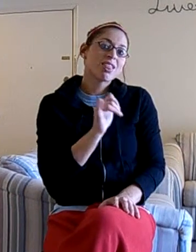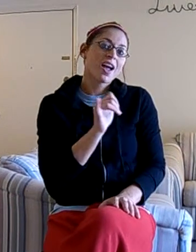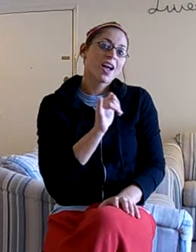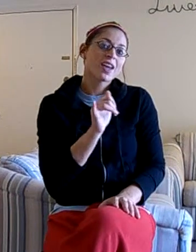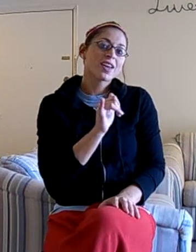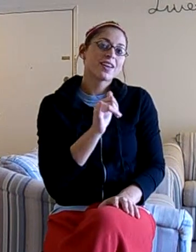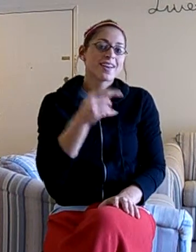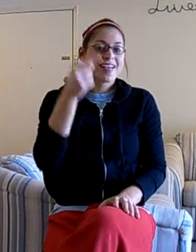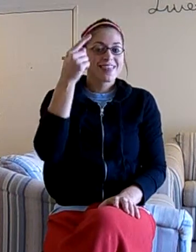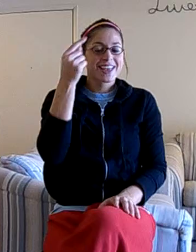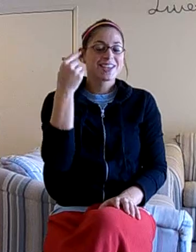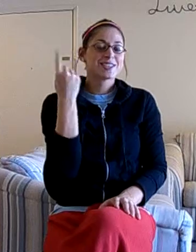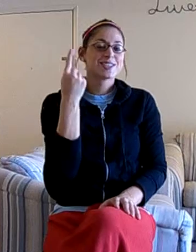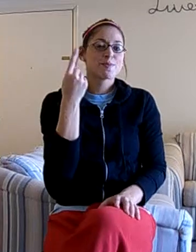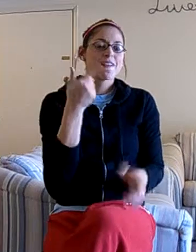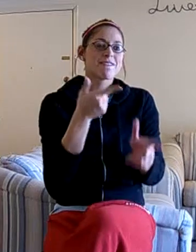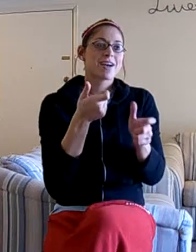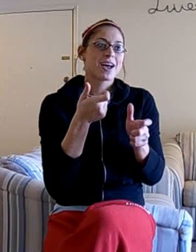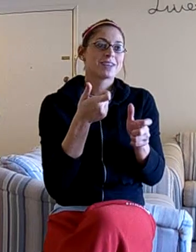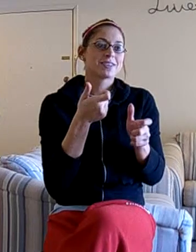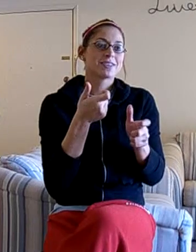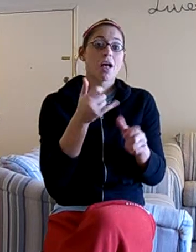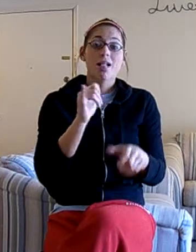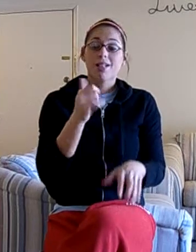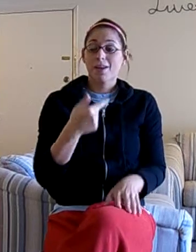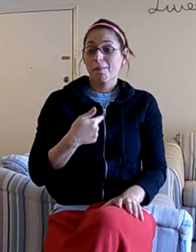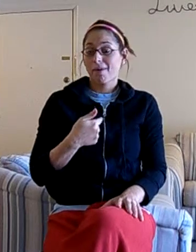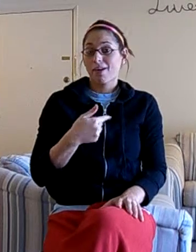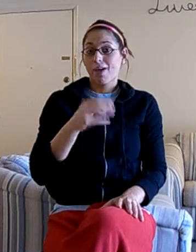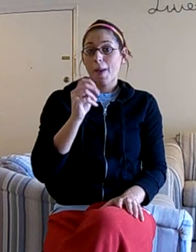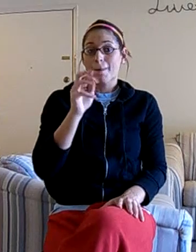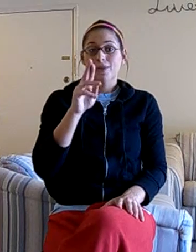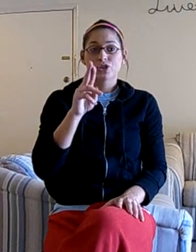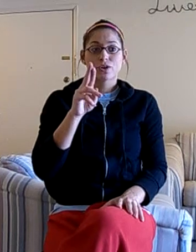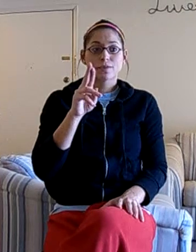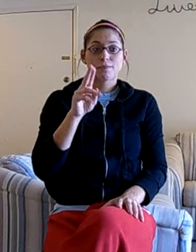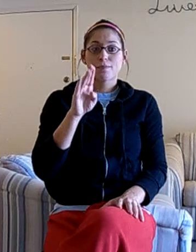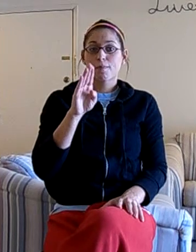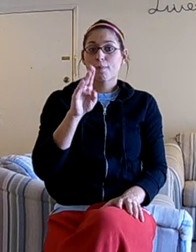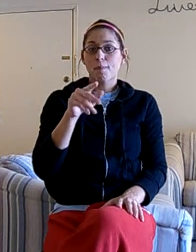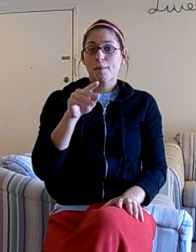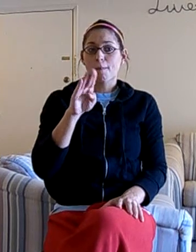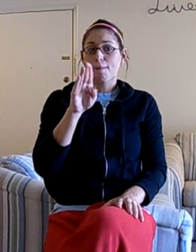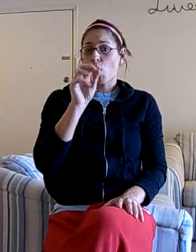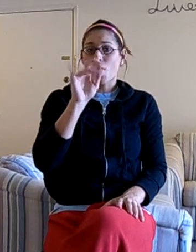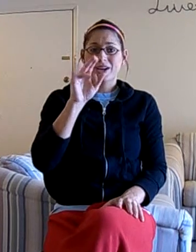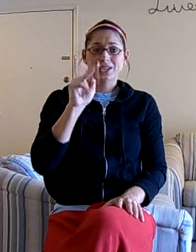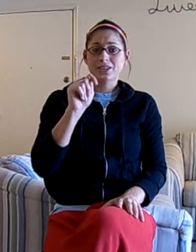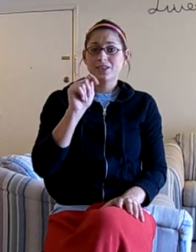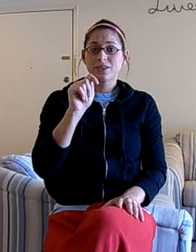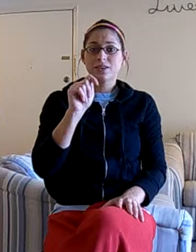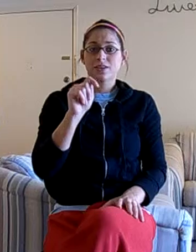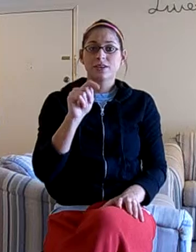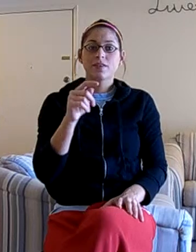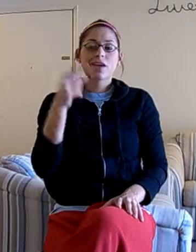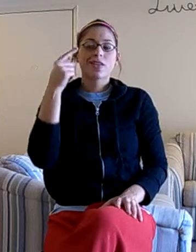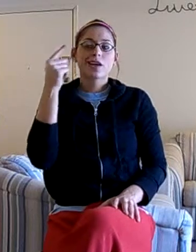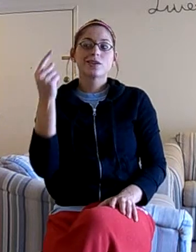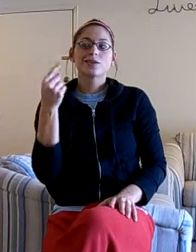think of somebody really fast, like me, Mr. Hoig. And then think about someone that is slower, somebody like